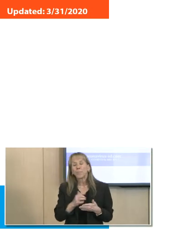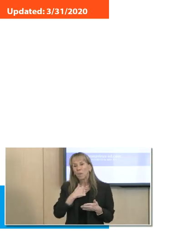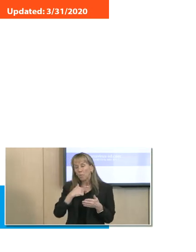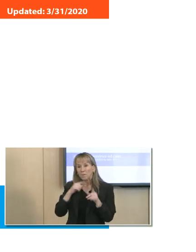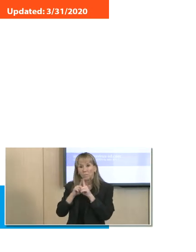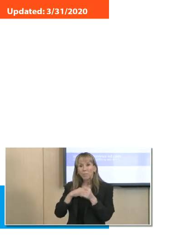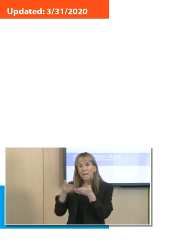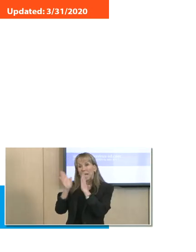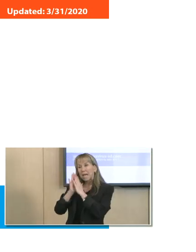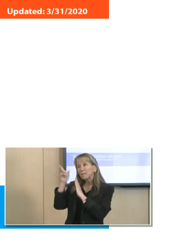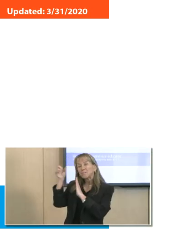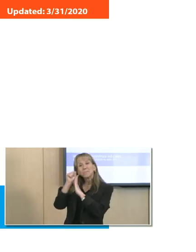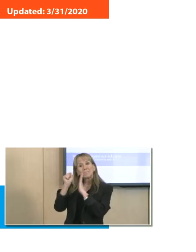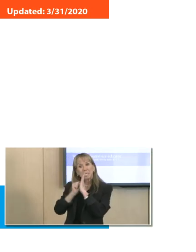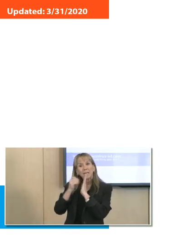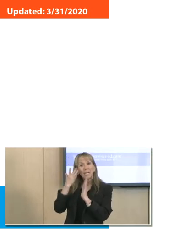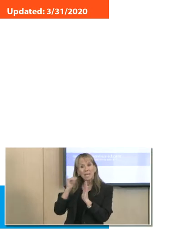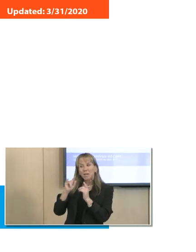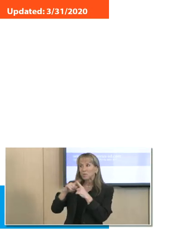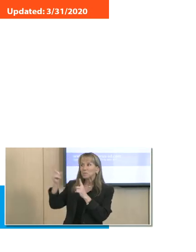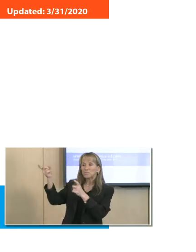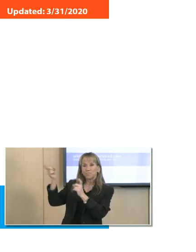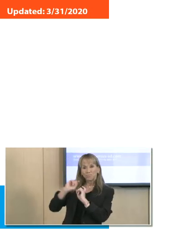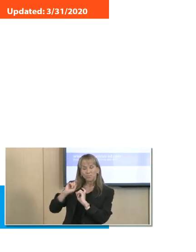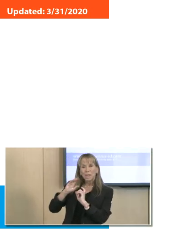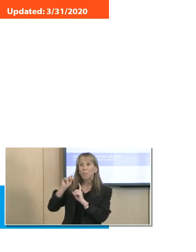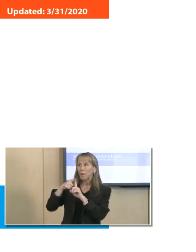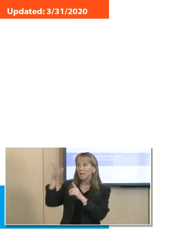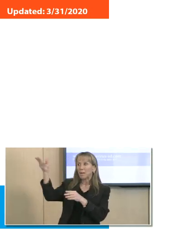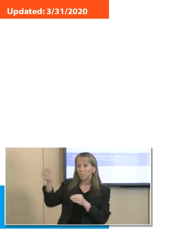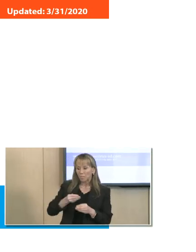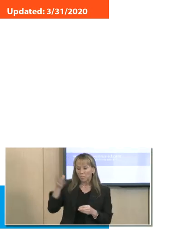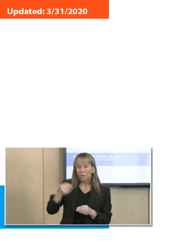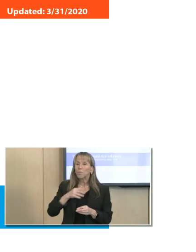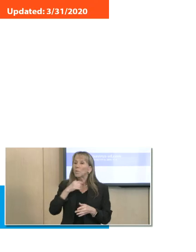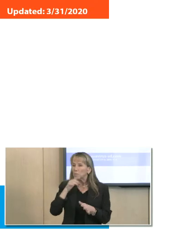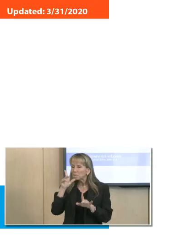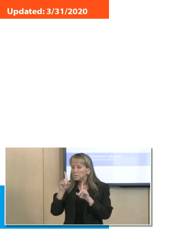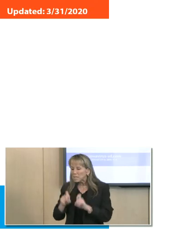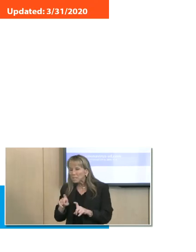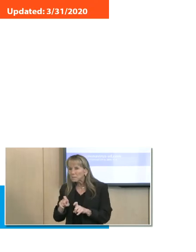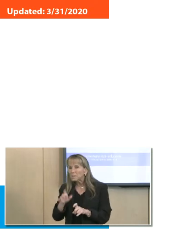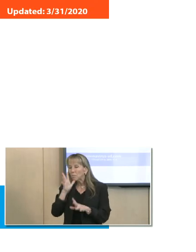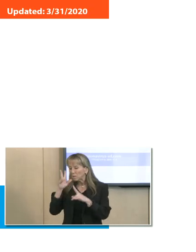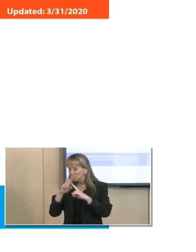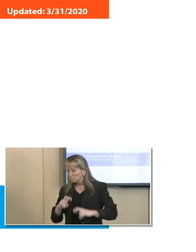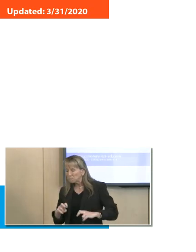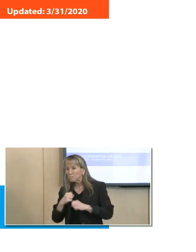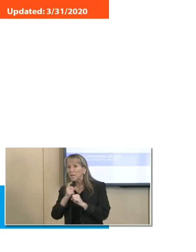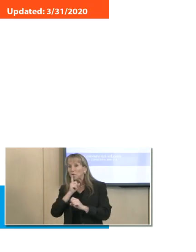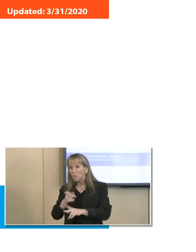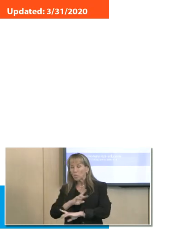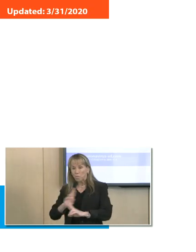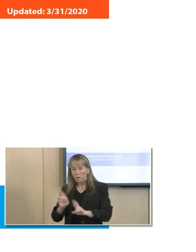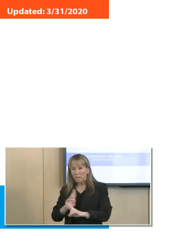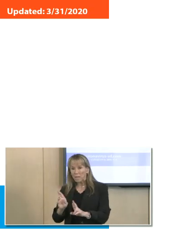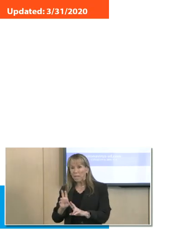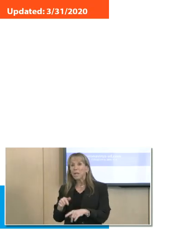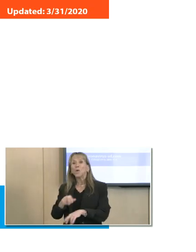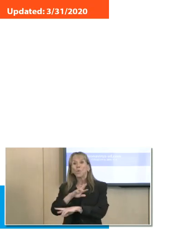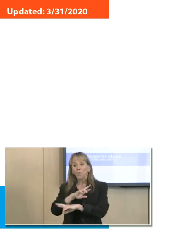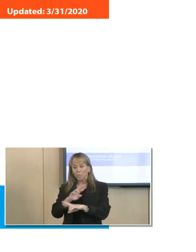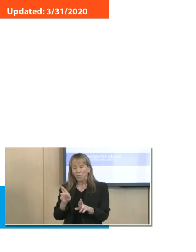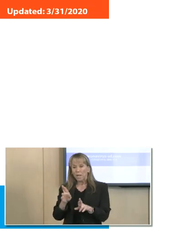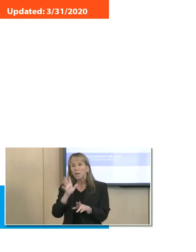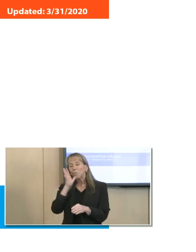of California. And as those arrive, again, we will test those, we will assess those, we will make sure that they are ready, and when we get